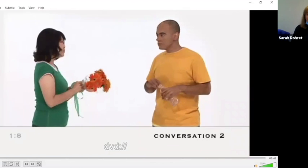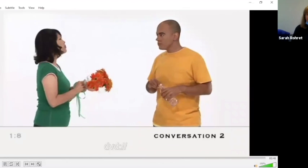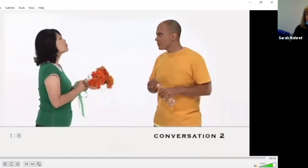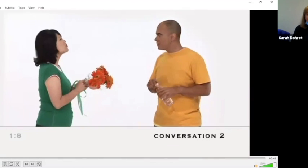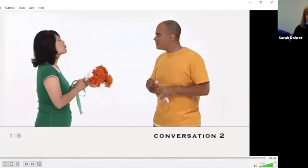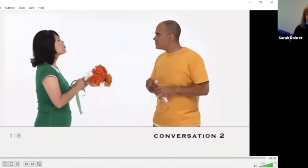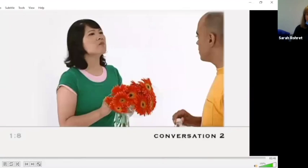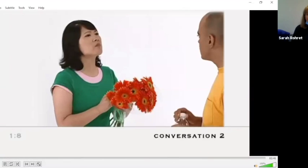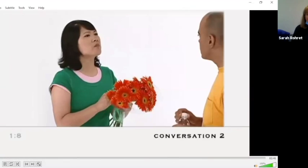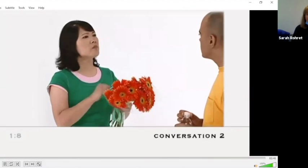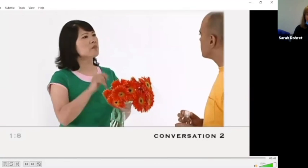Did you get them in?